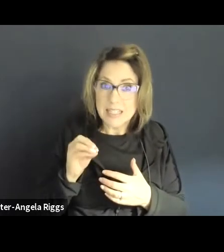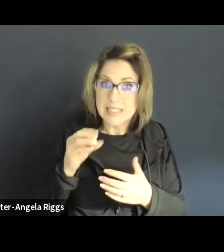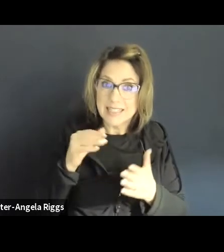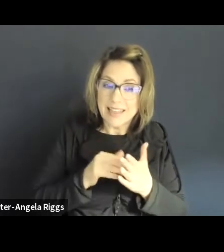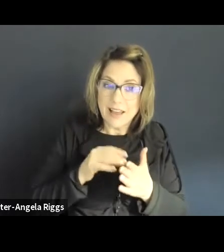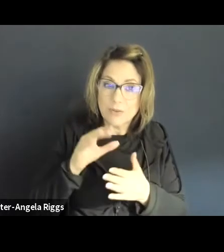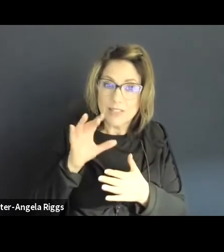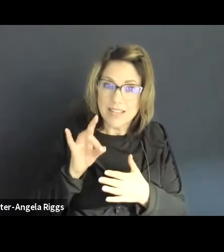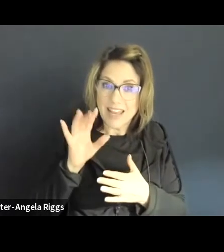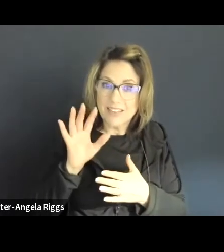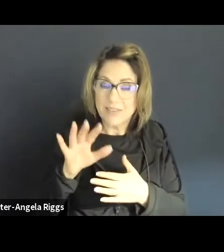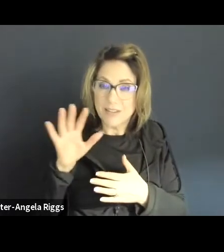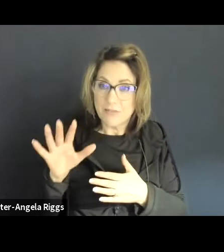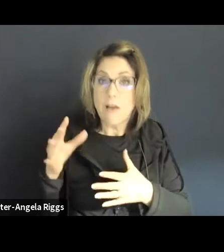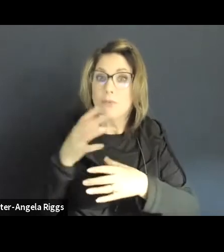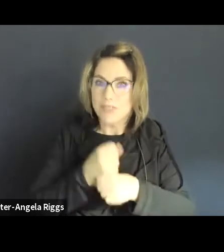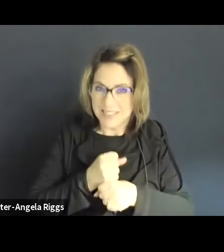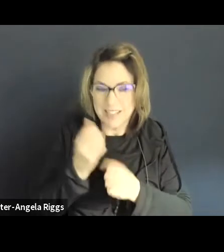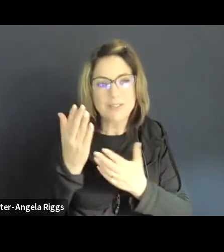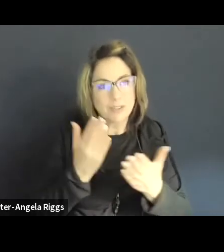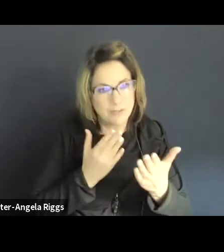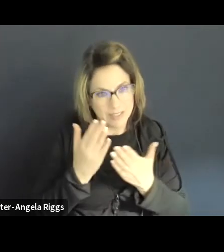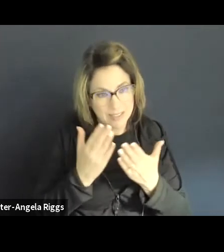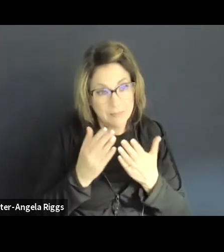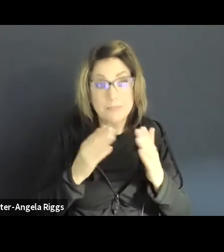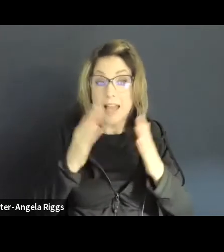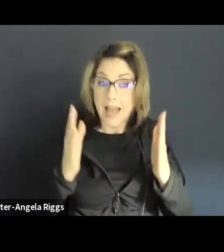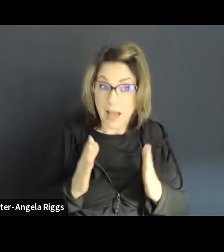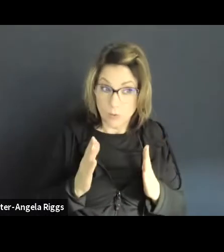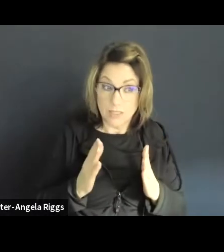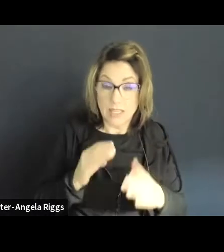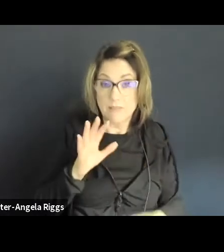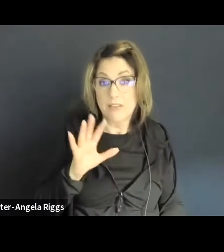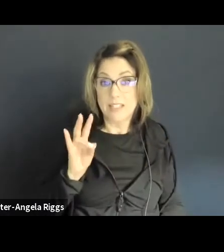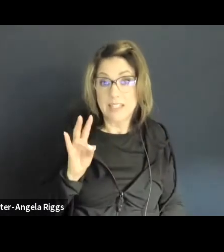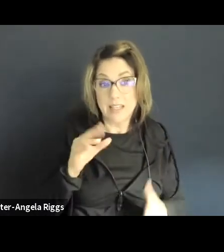60,855 of those individuals received services. For housing, there was